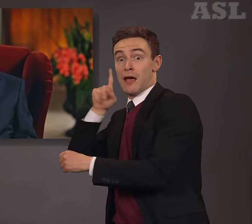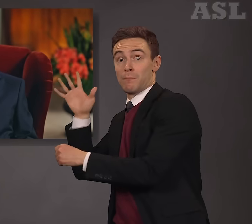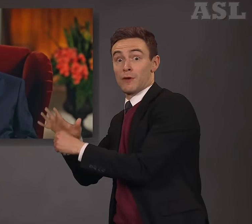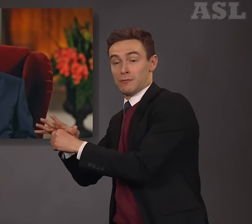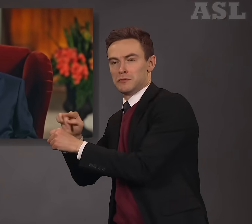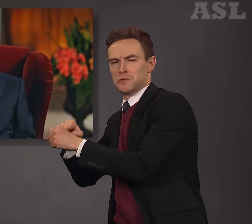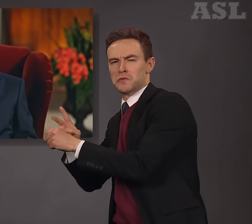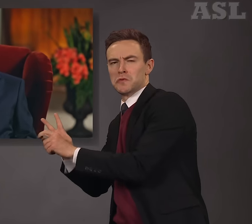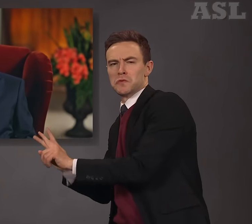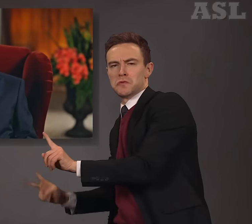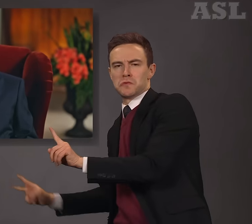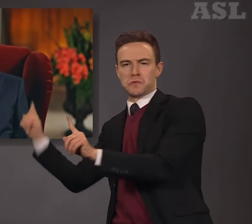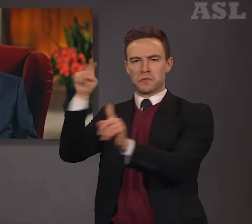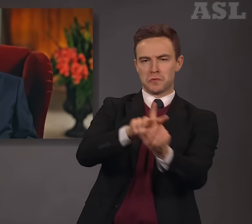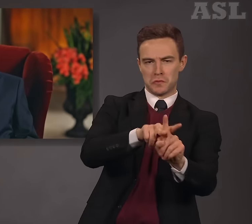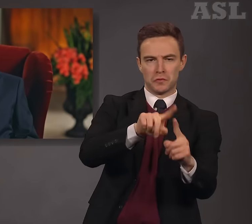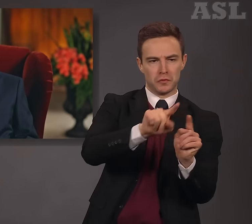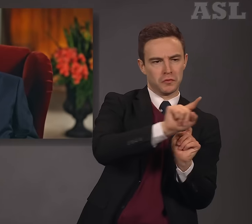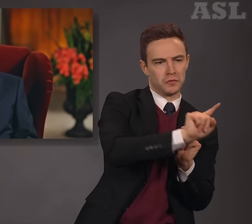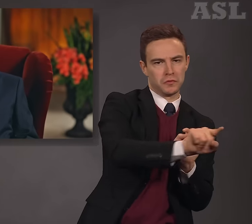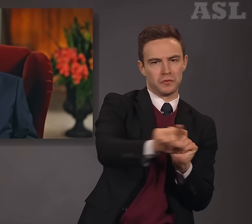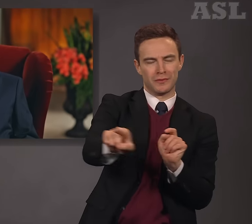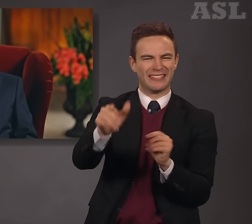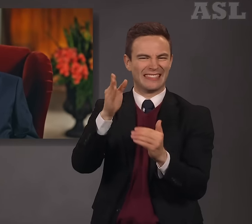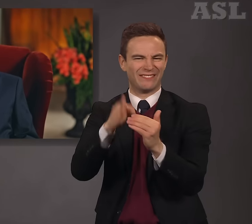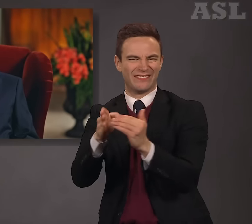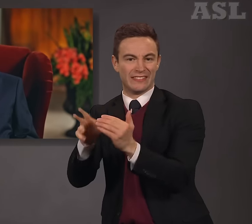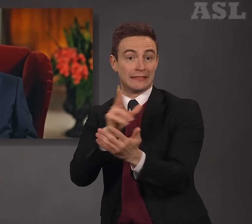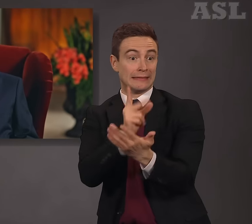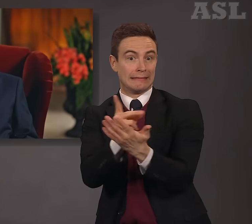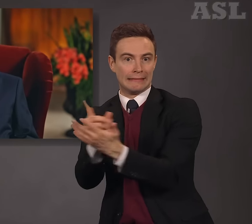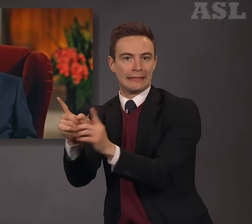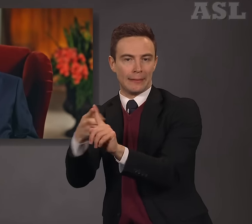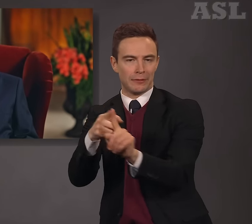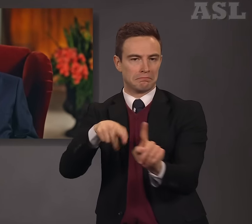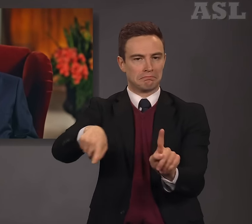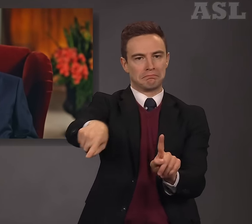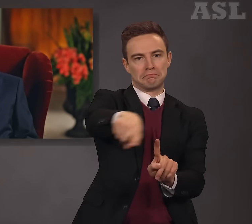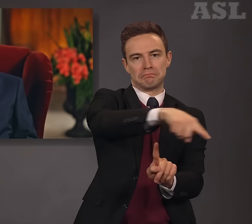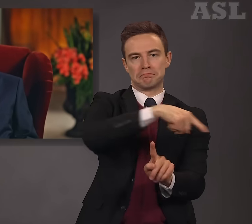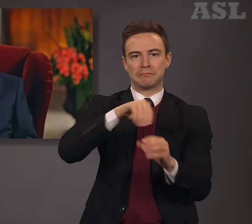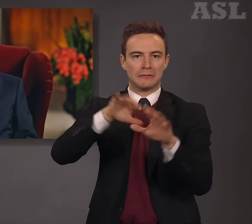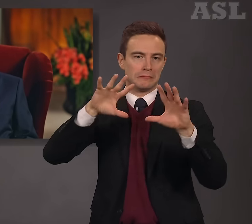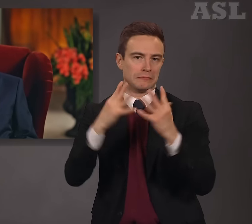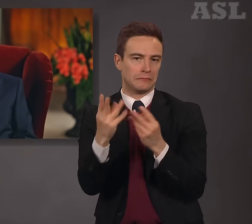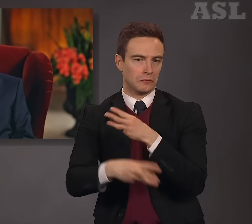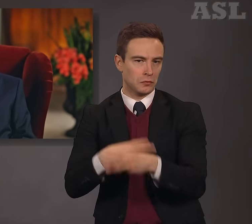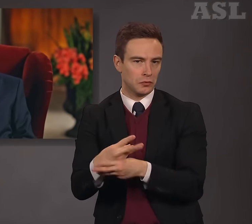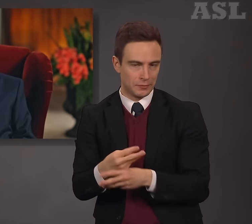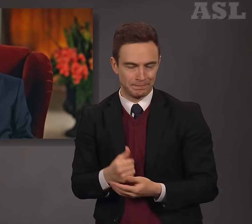This significant promise applies to every dedicated temple today.